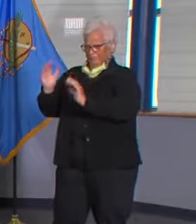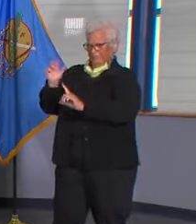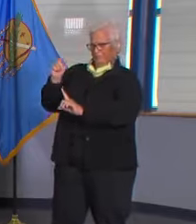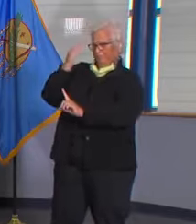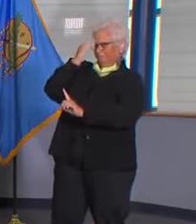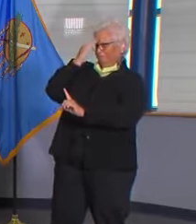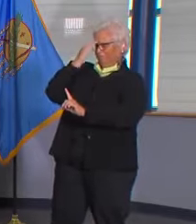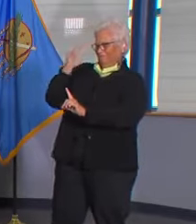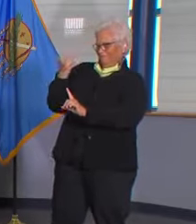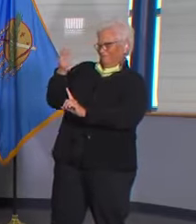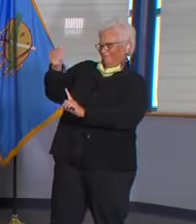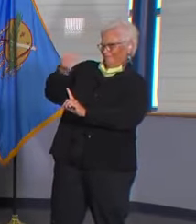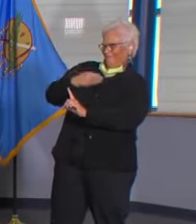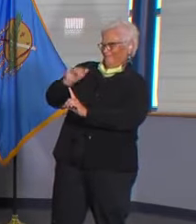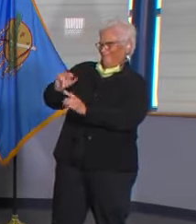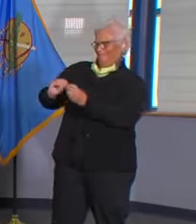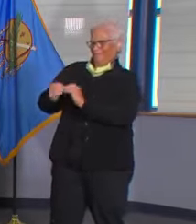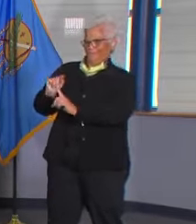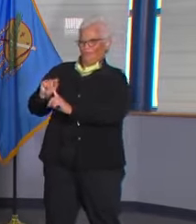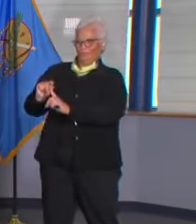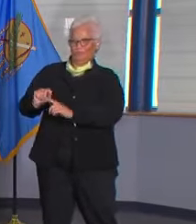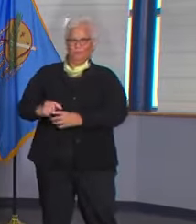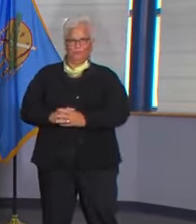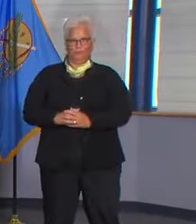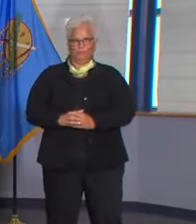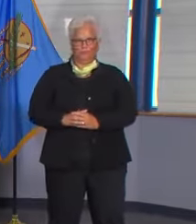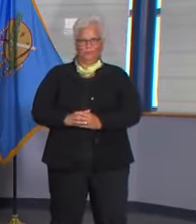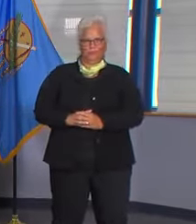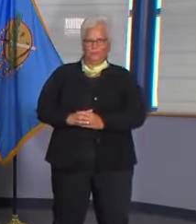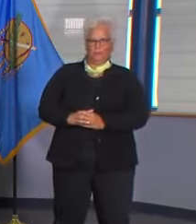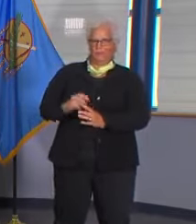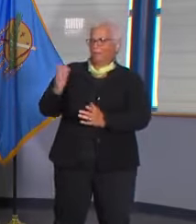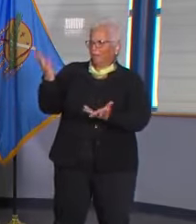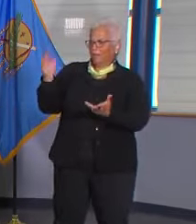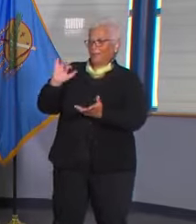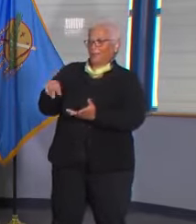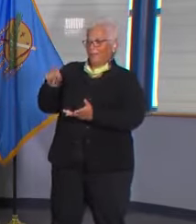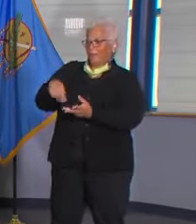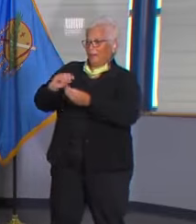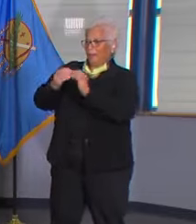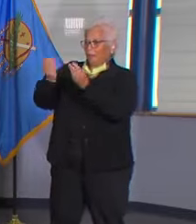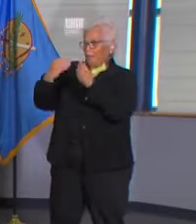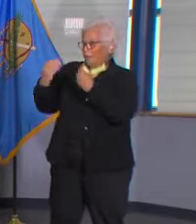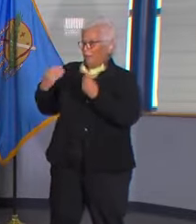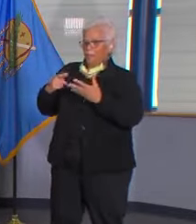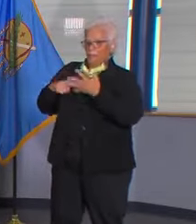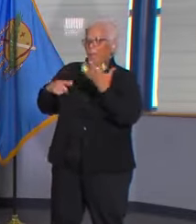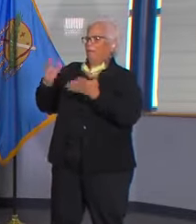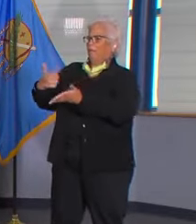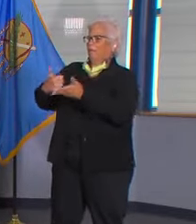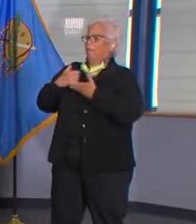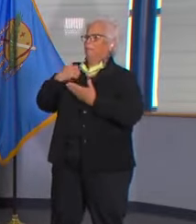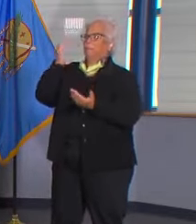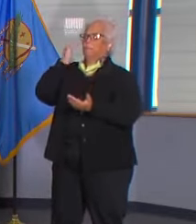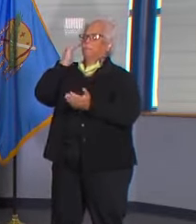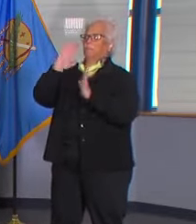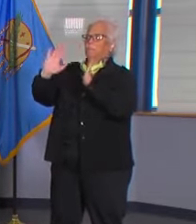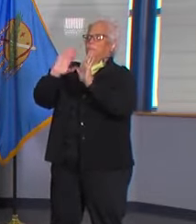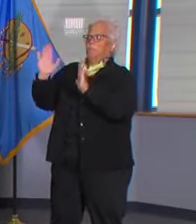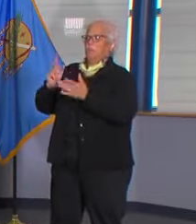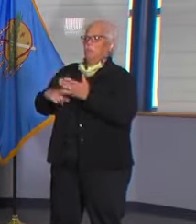that and to communicate the proper information to local leaders and to the public as well. On the CDC and confusion part,